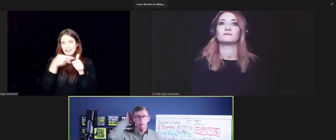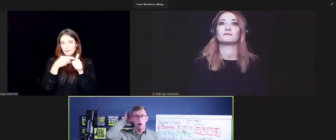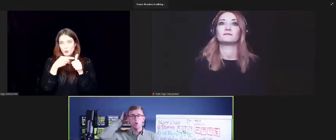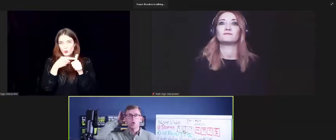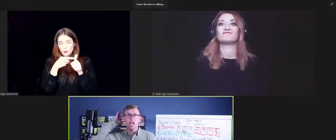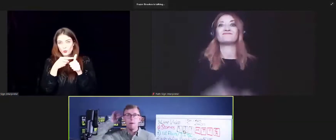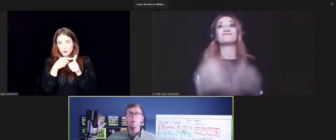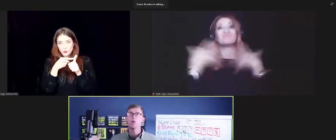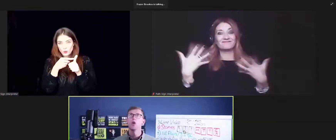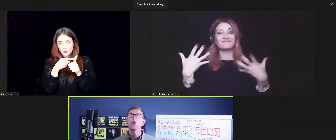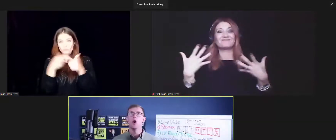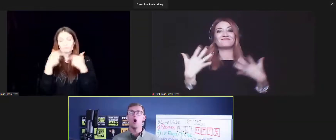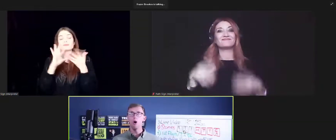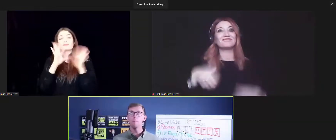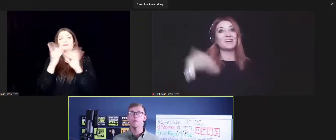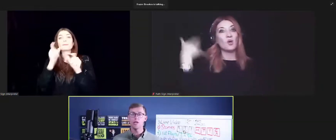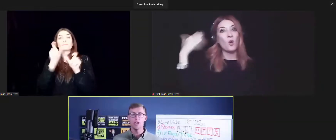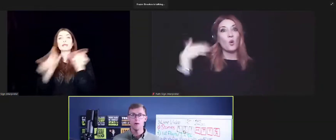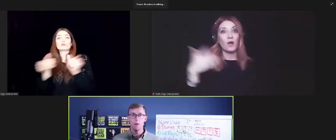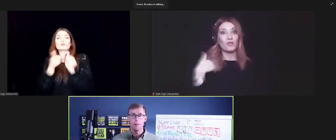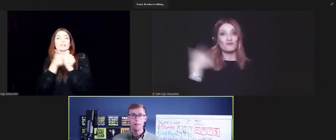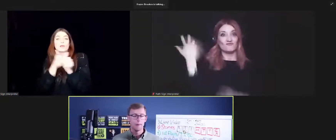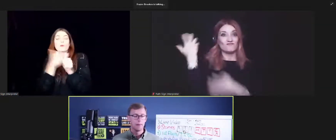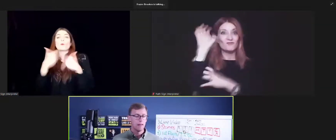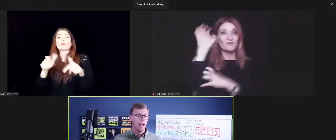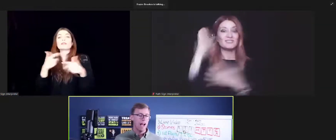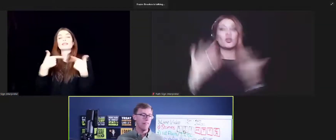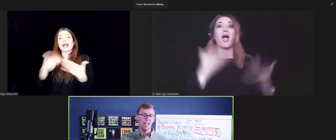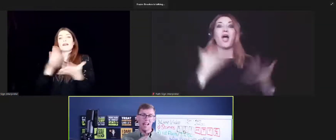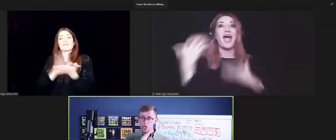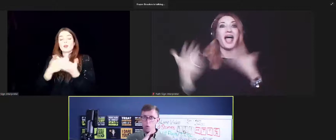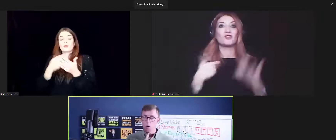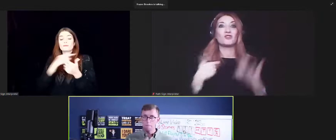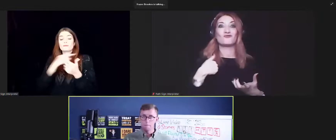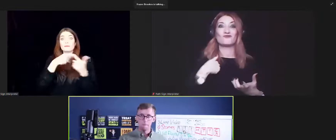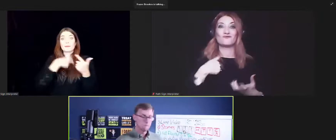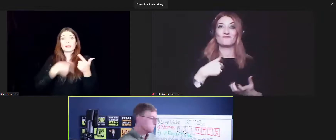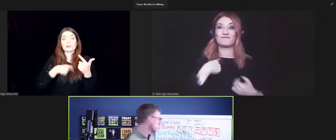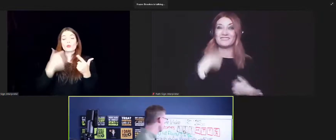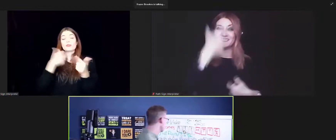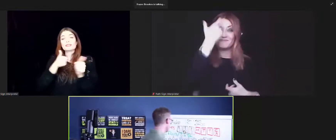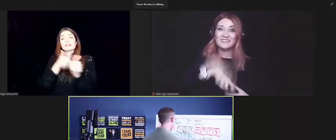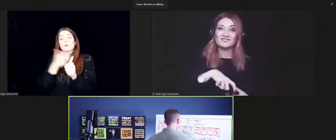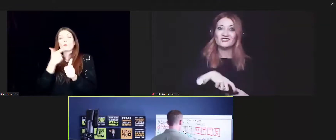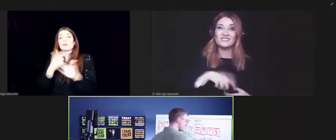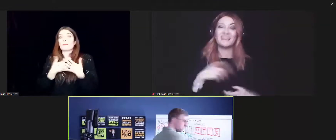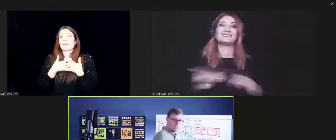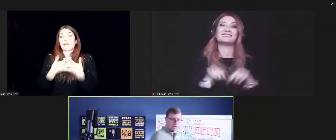Motivational posts get people to look up to you. And the last one,